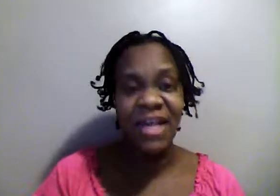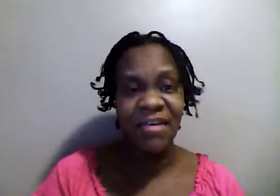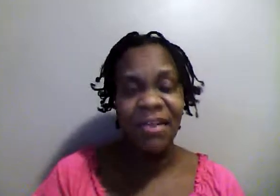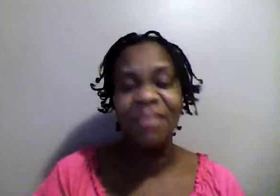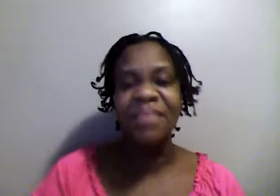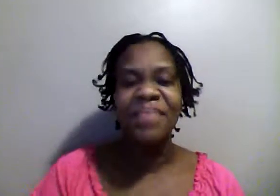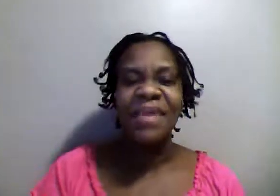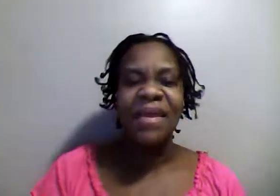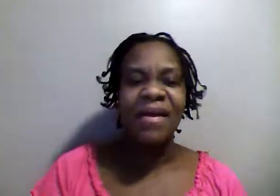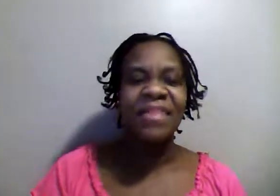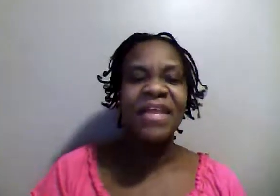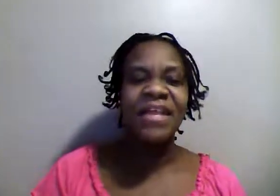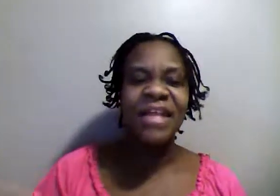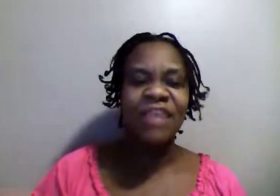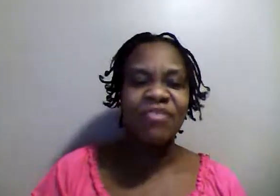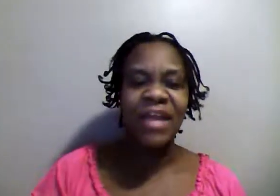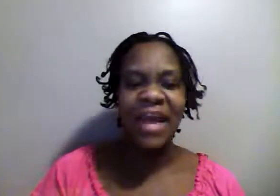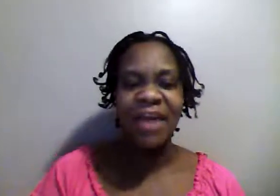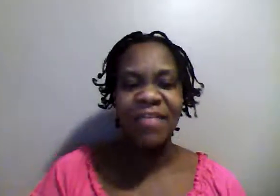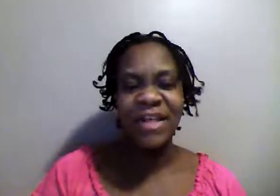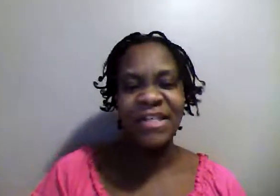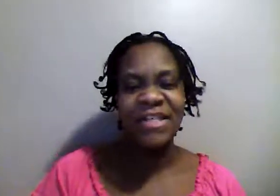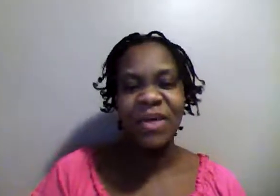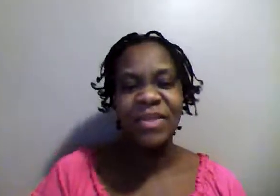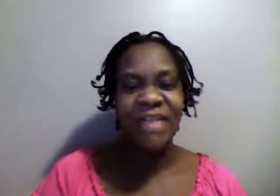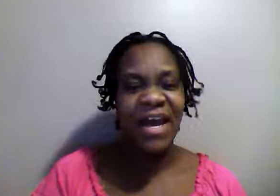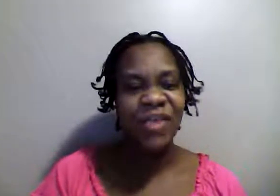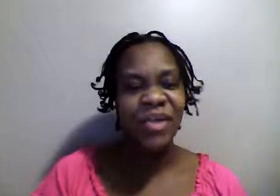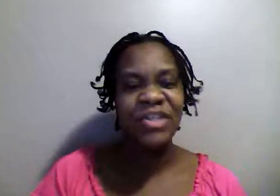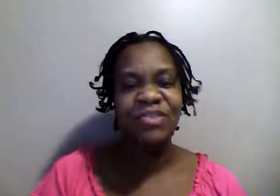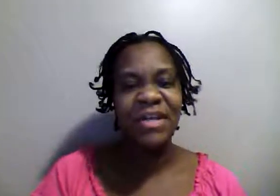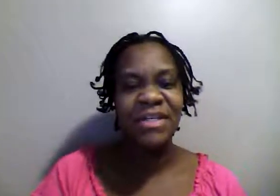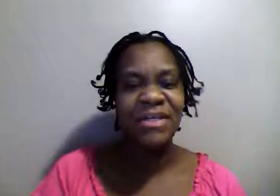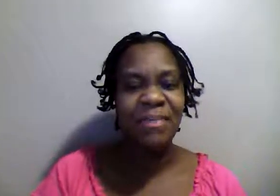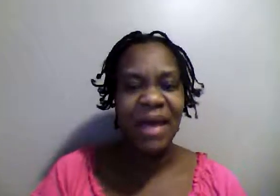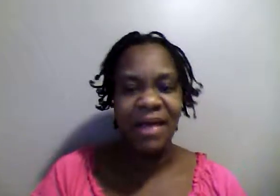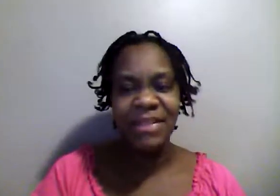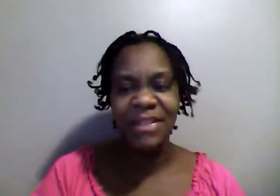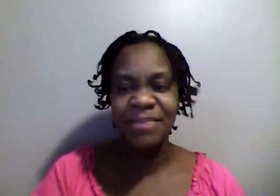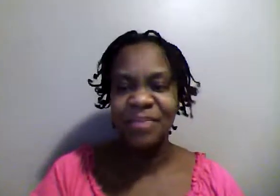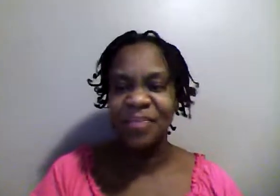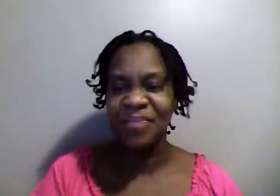area, and then the natural air that is outside will strengthen the plant.